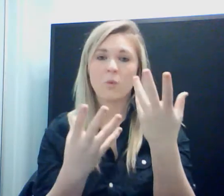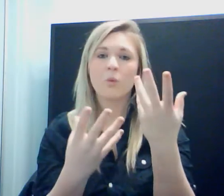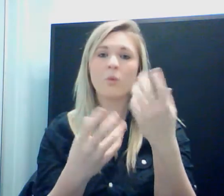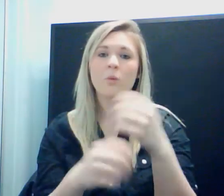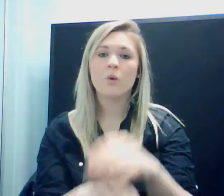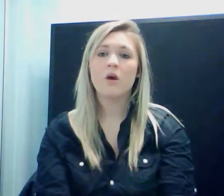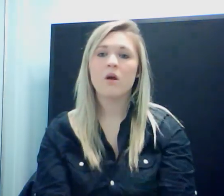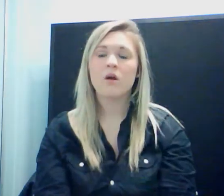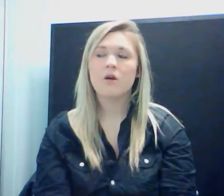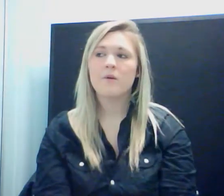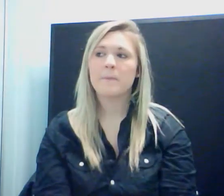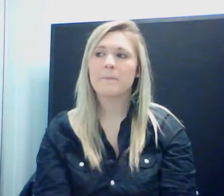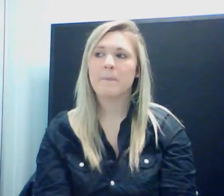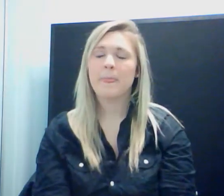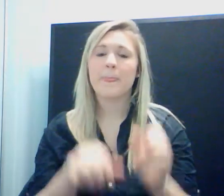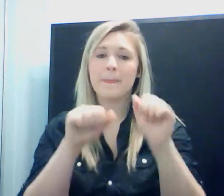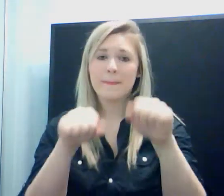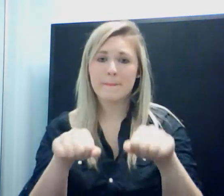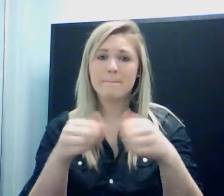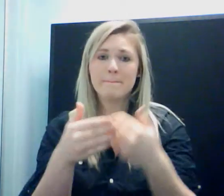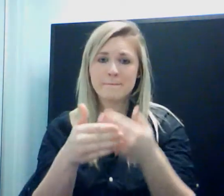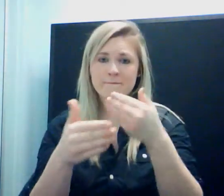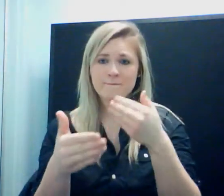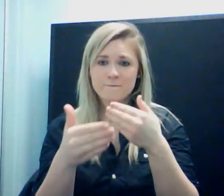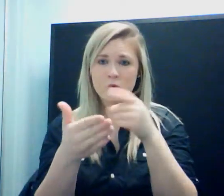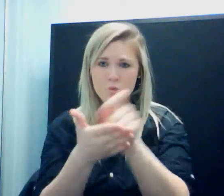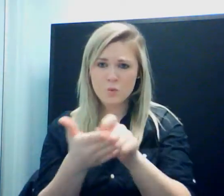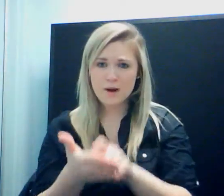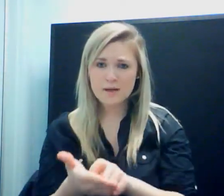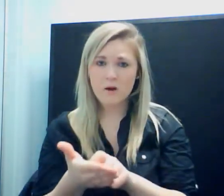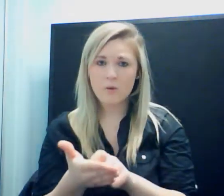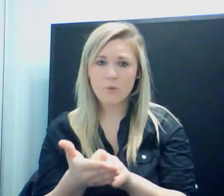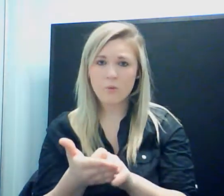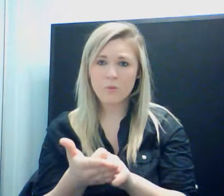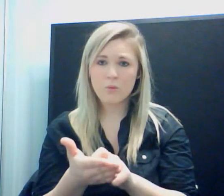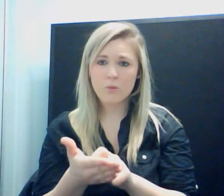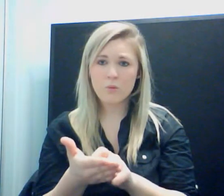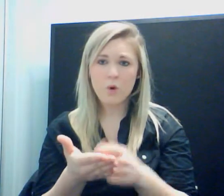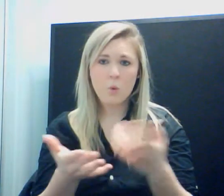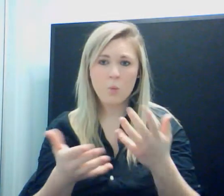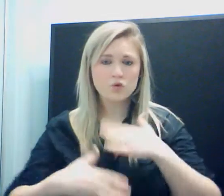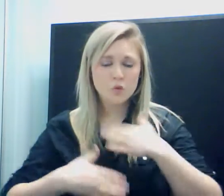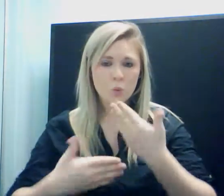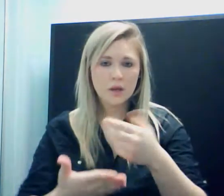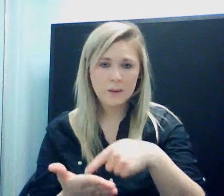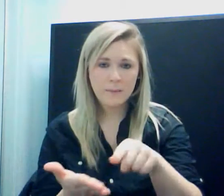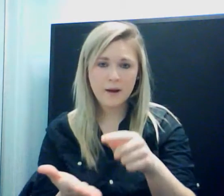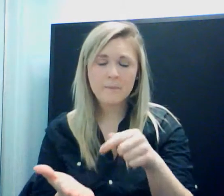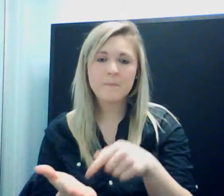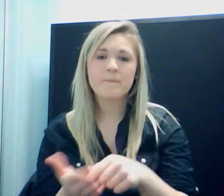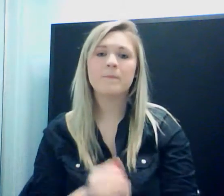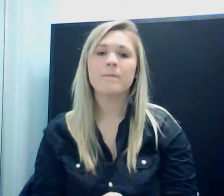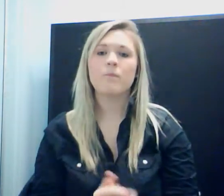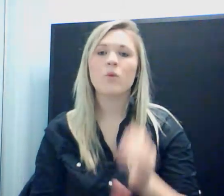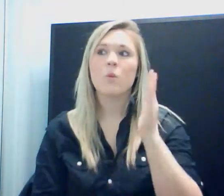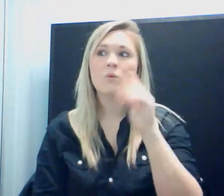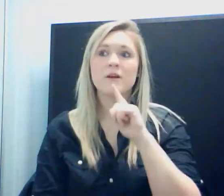that before we write the offer, we know that you're going to get the loan. There are certain formulas